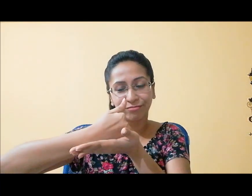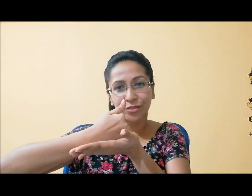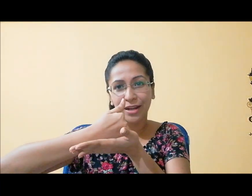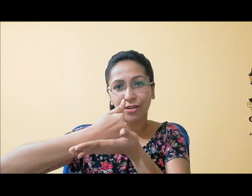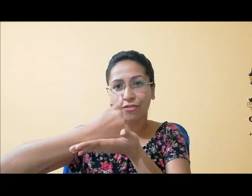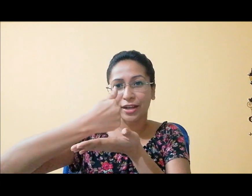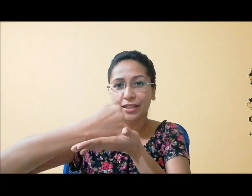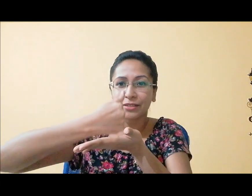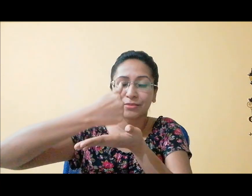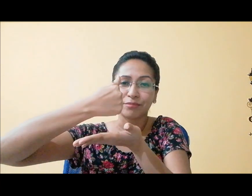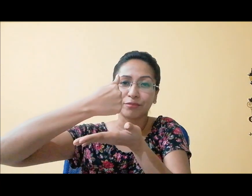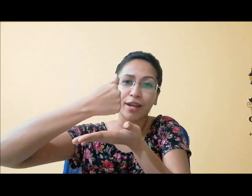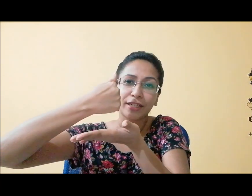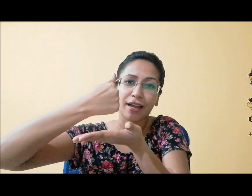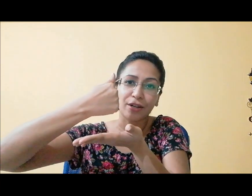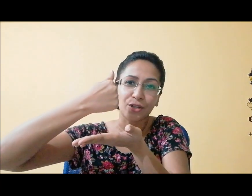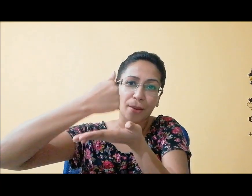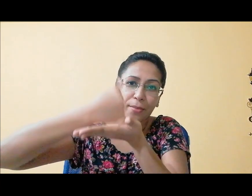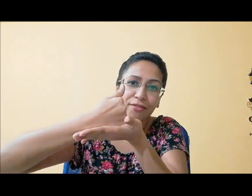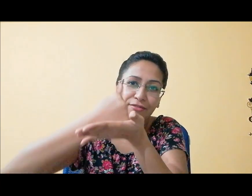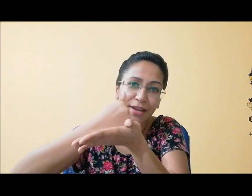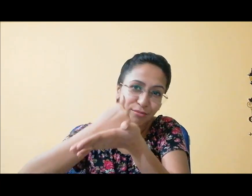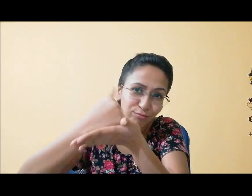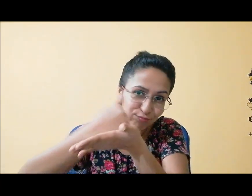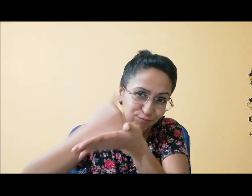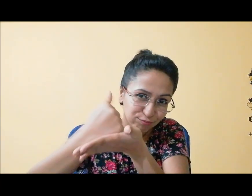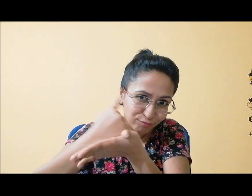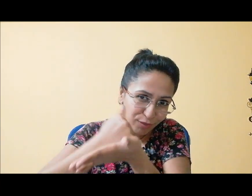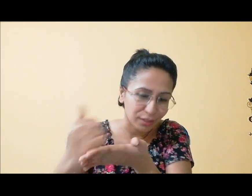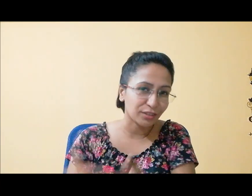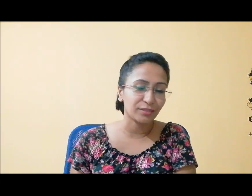right hand on top of left hand.